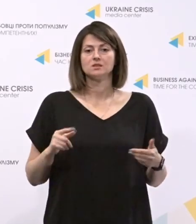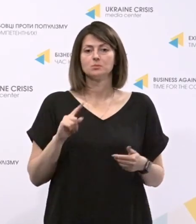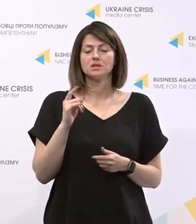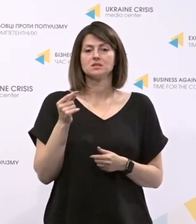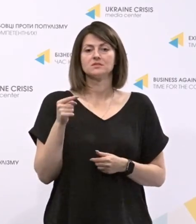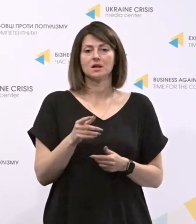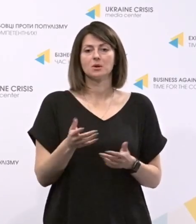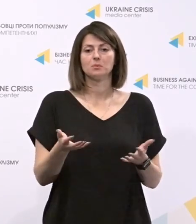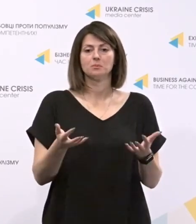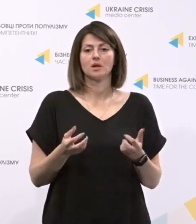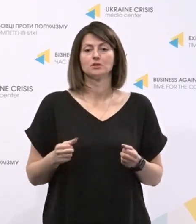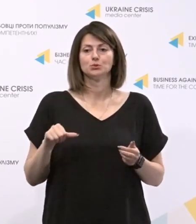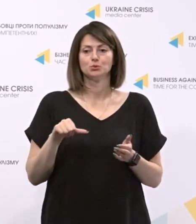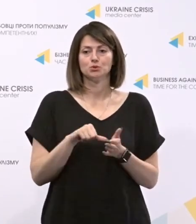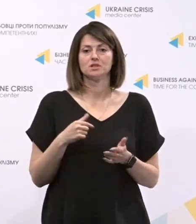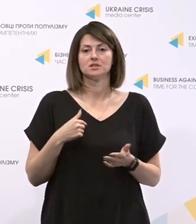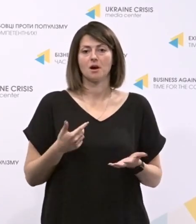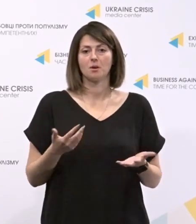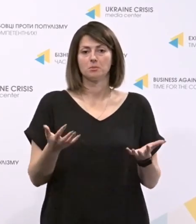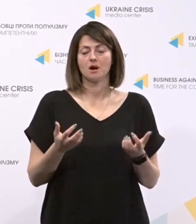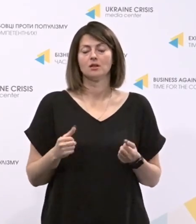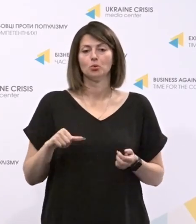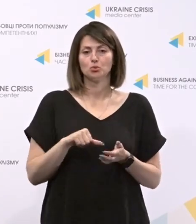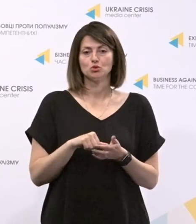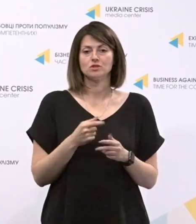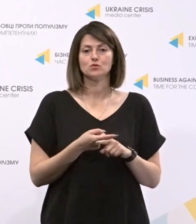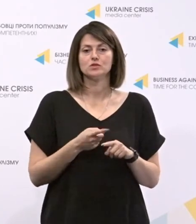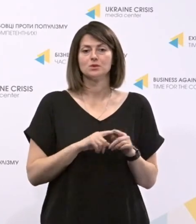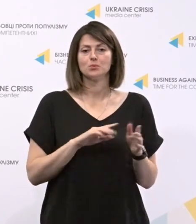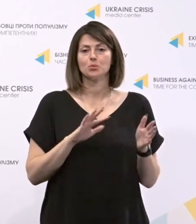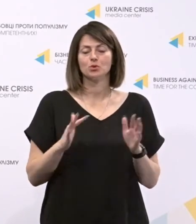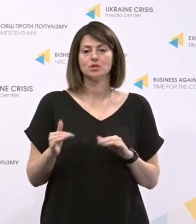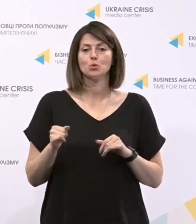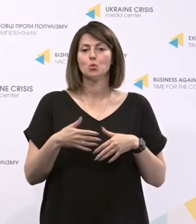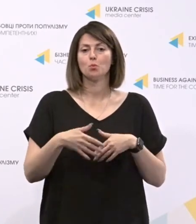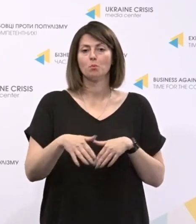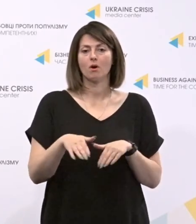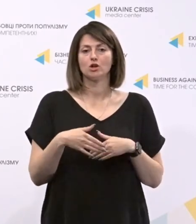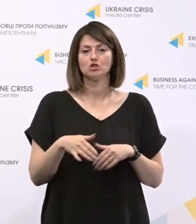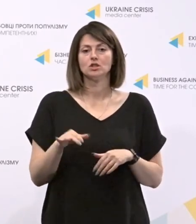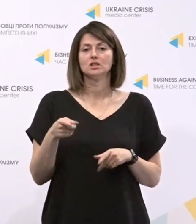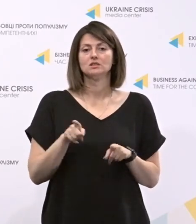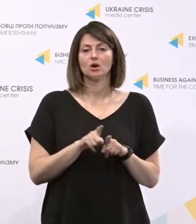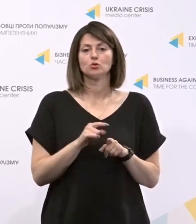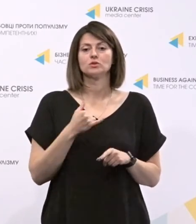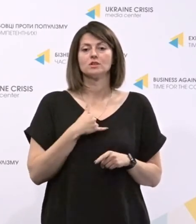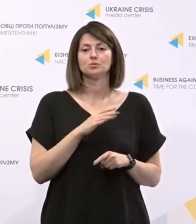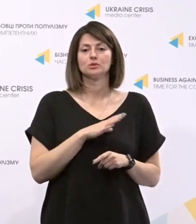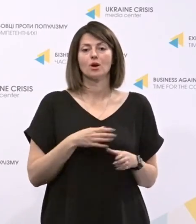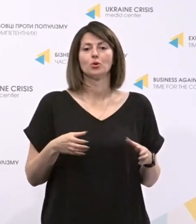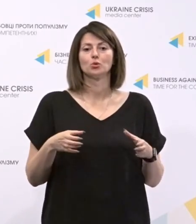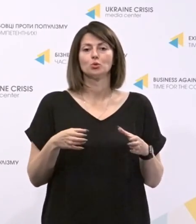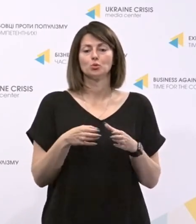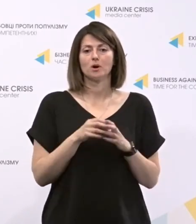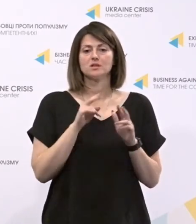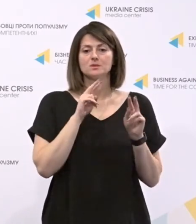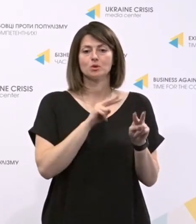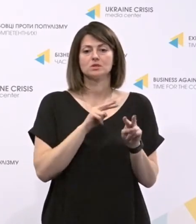in the event itself, in the march itself, and we also had a team of observers. We have also